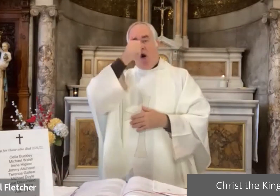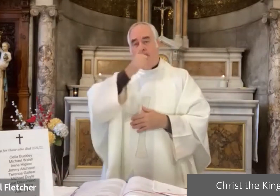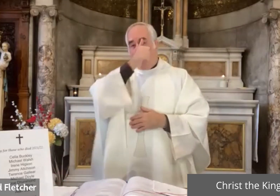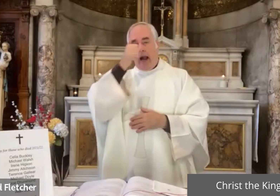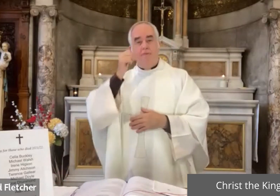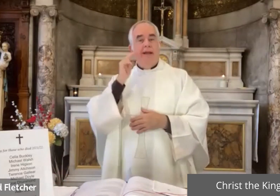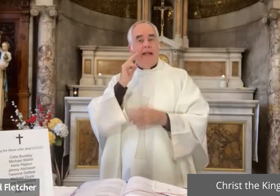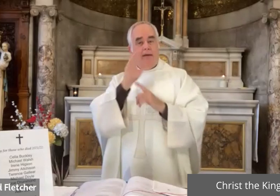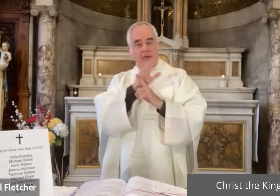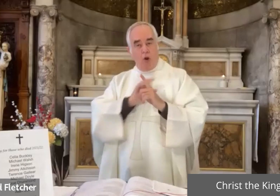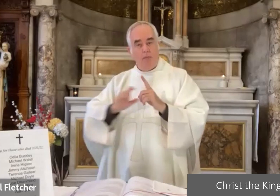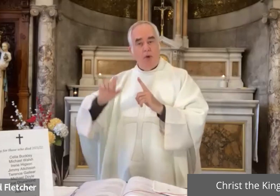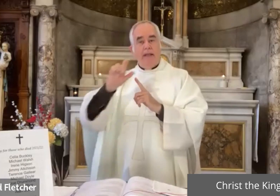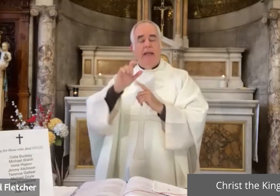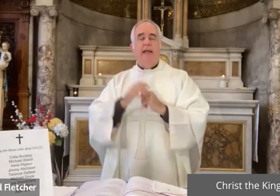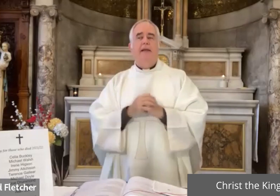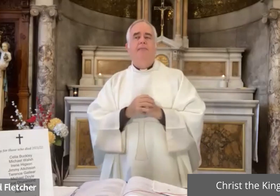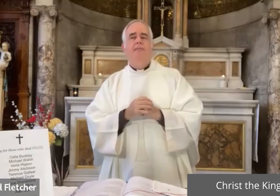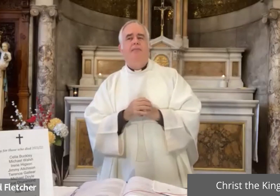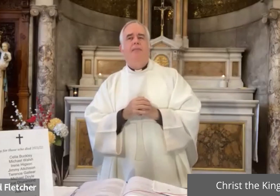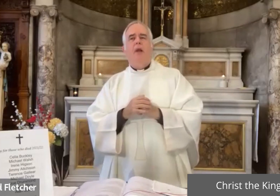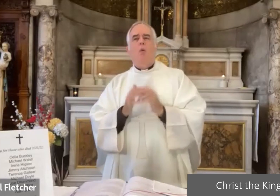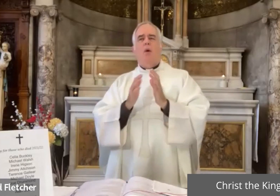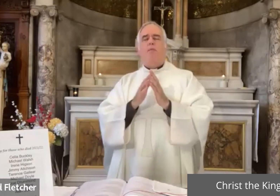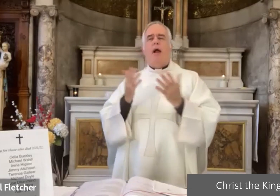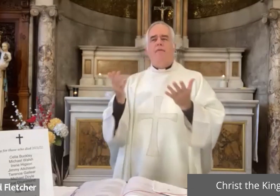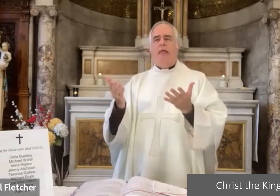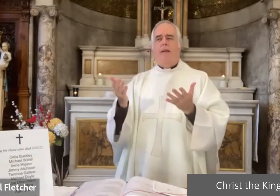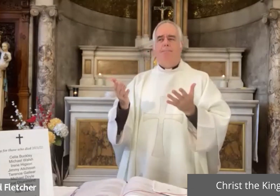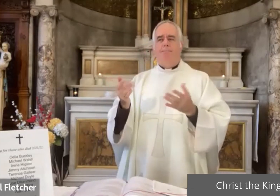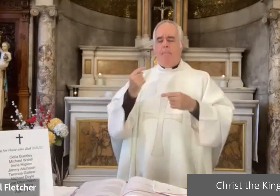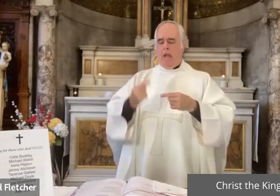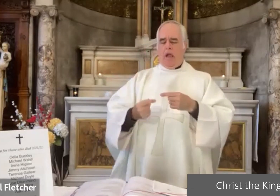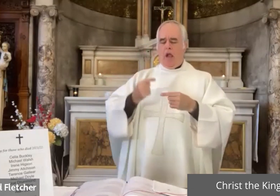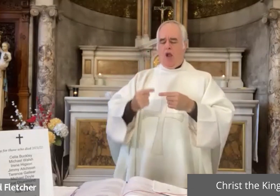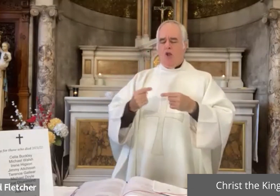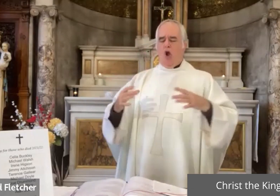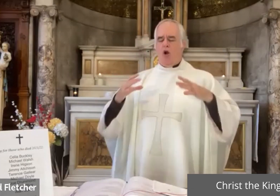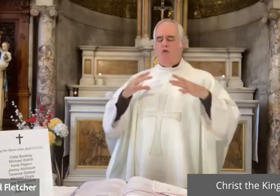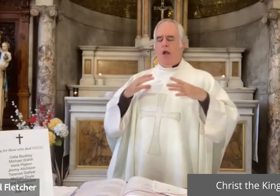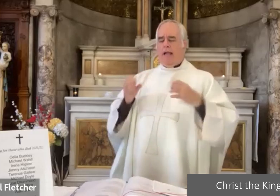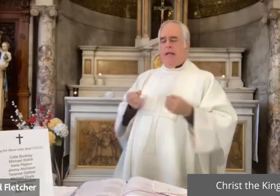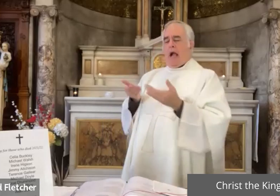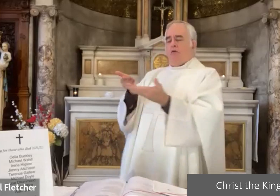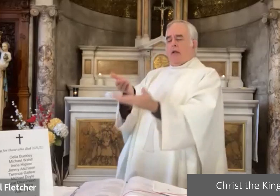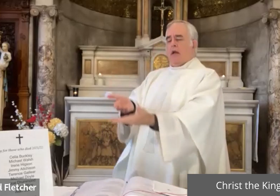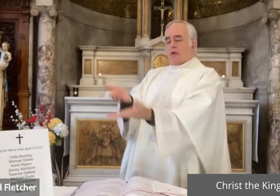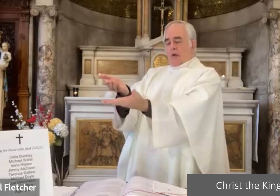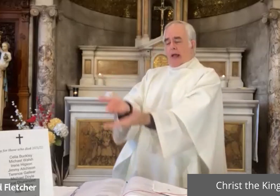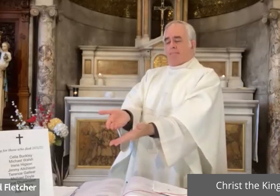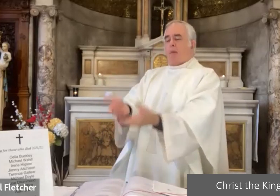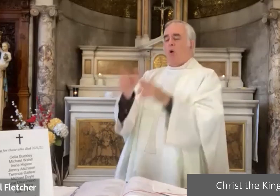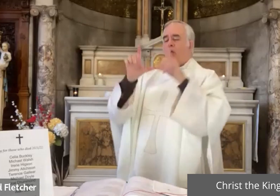Part of the Catholic Deaf community, we pray for them. Eternal rest